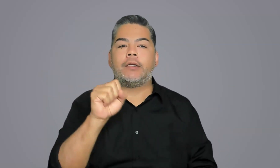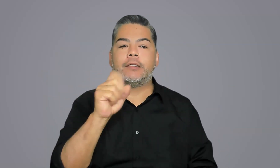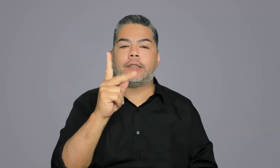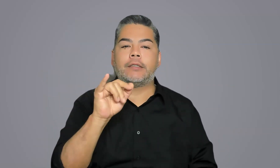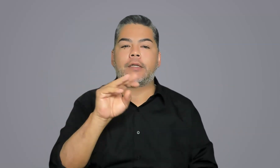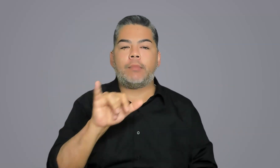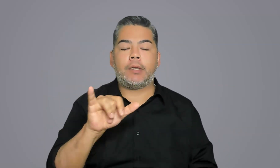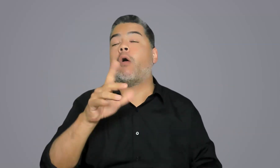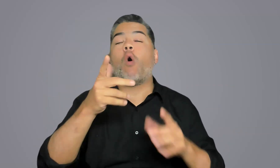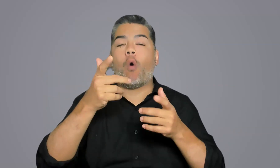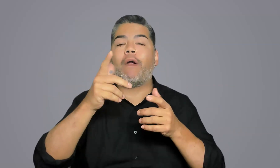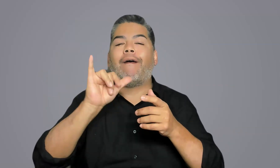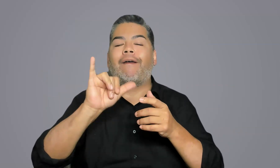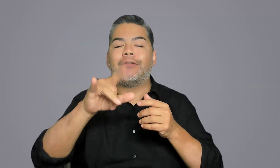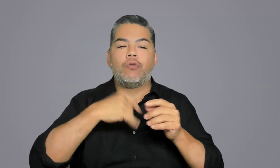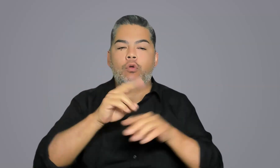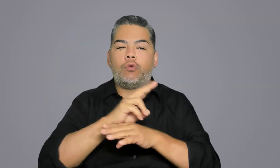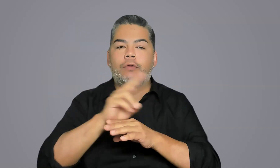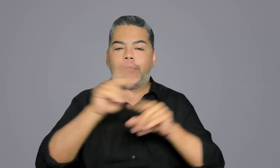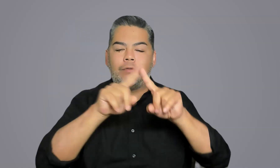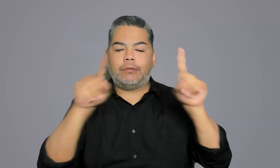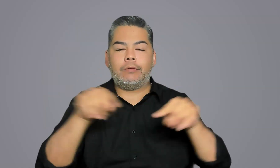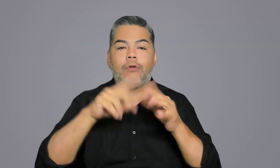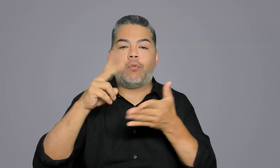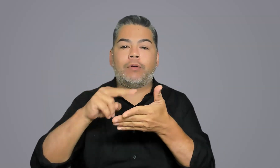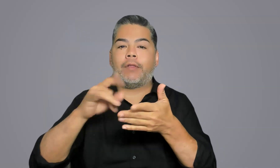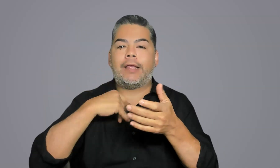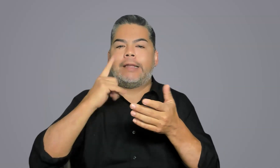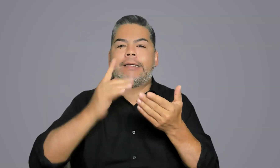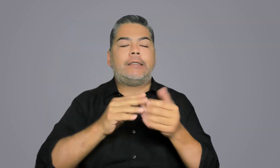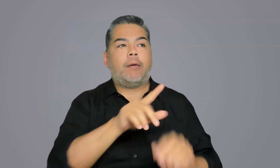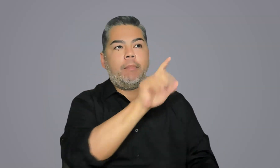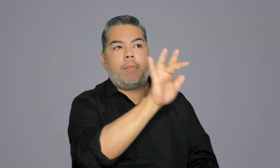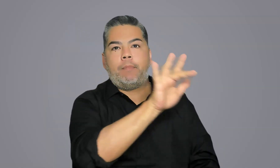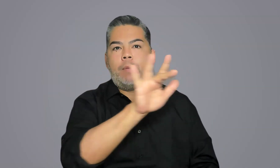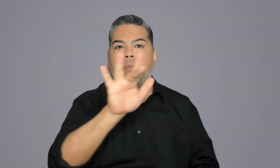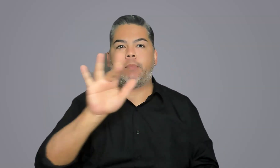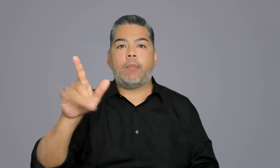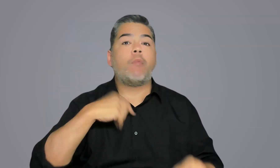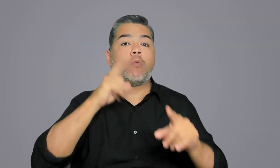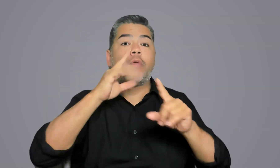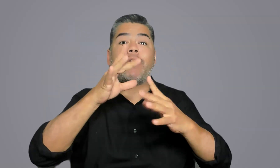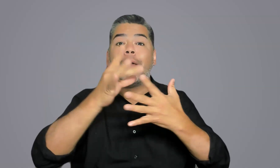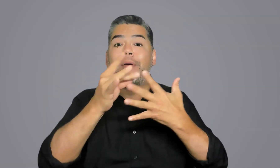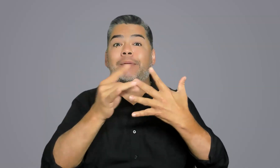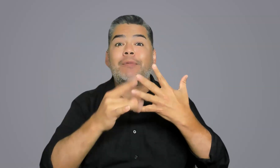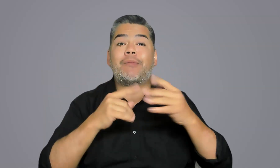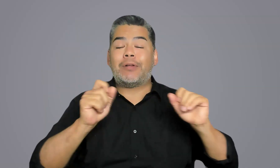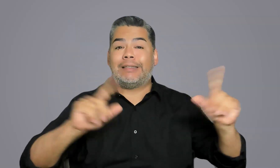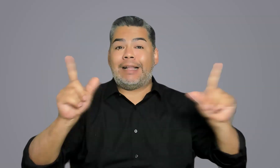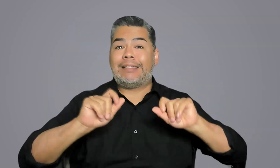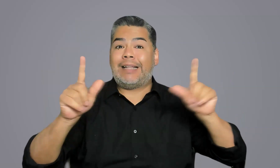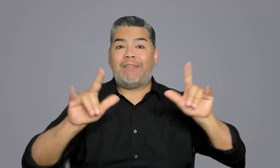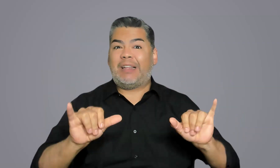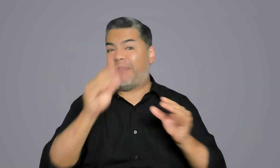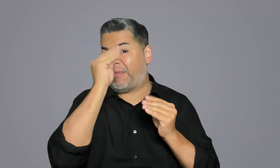scan through those titles as well and go to the slide that they want. If you've got multiple slides with the same information, consider adding like a one,